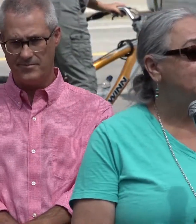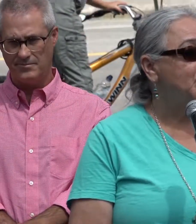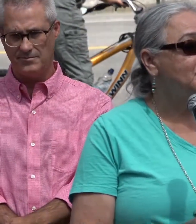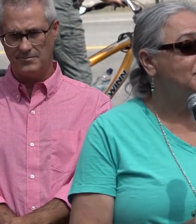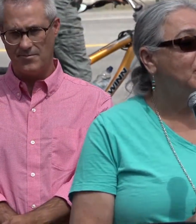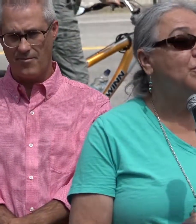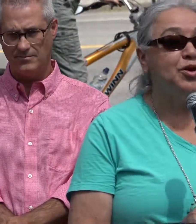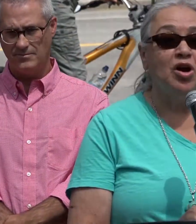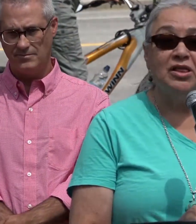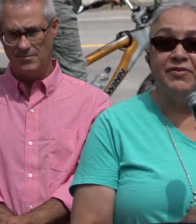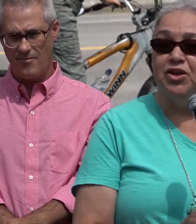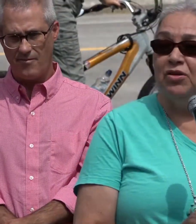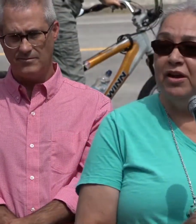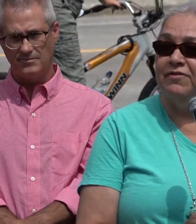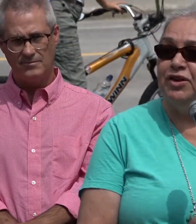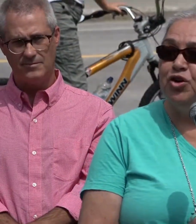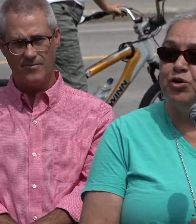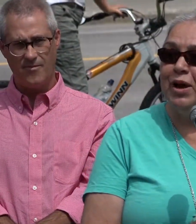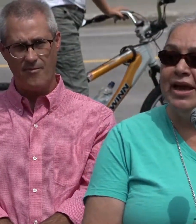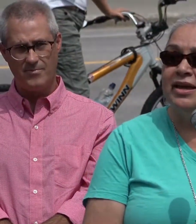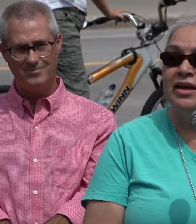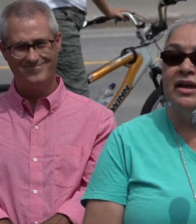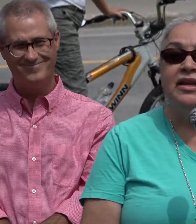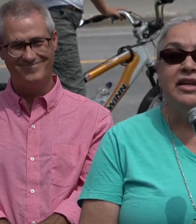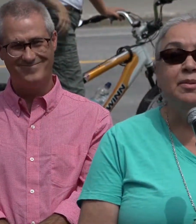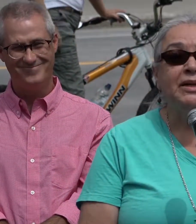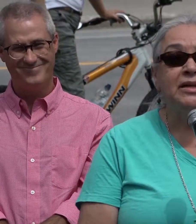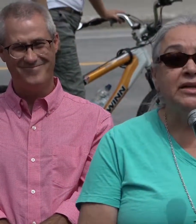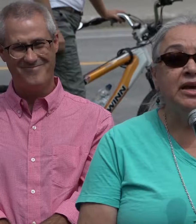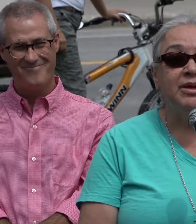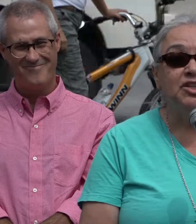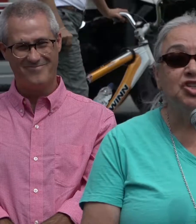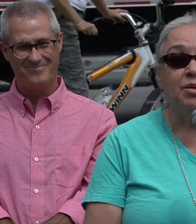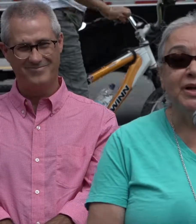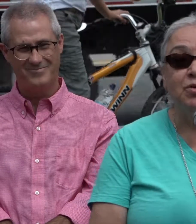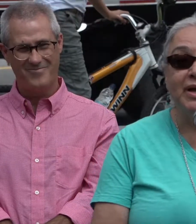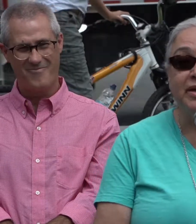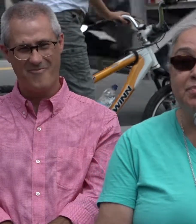Hello everyone, I hope you're all living your life in a good way.